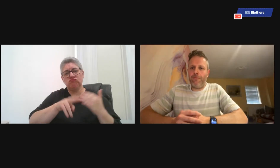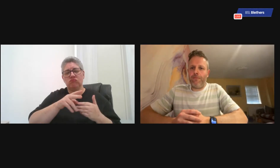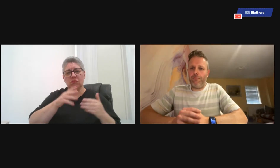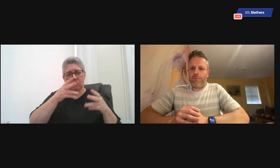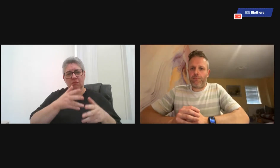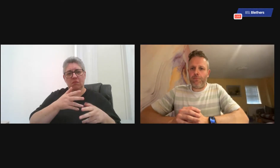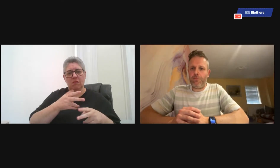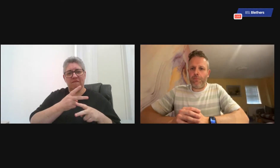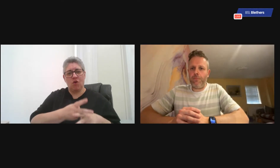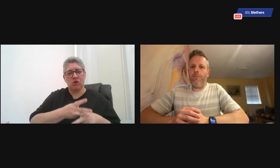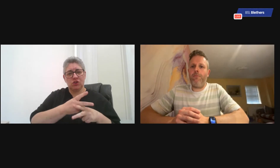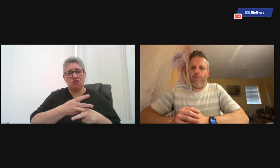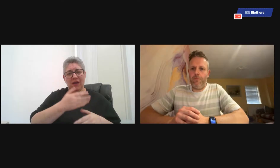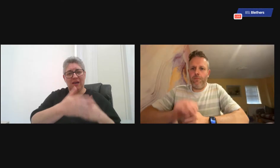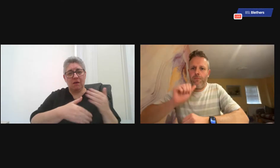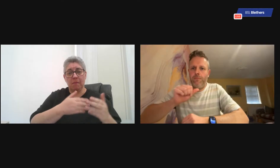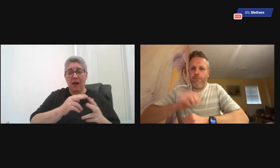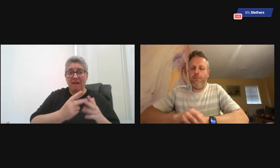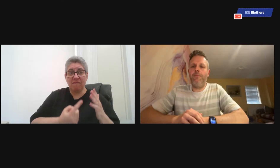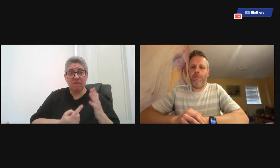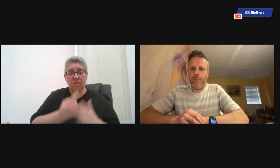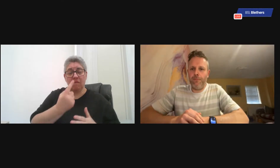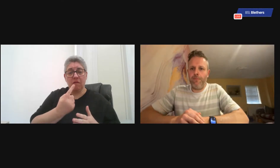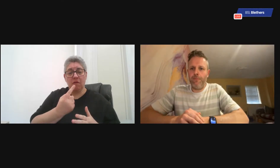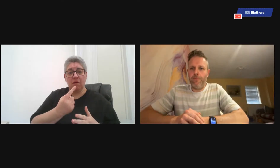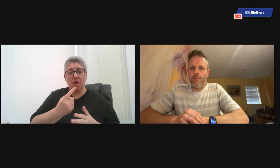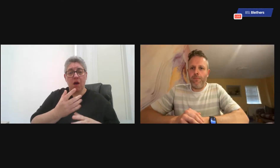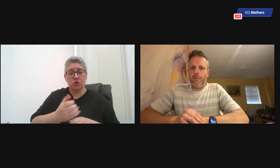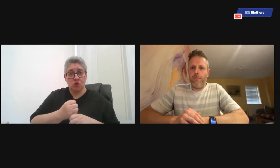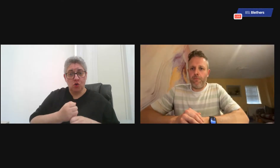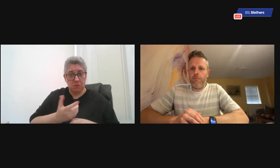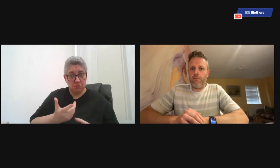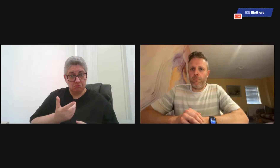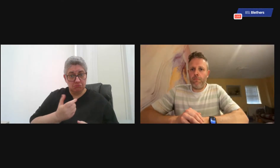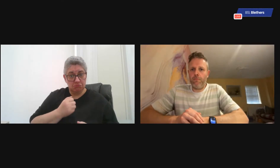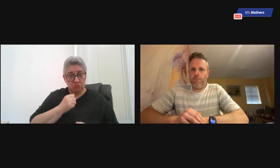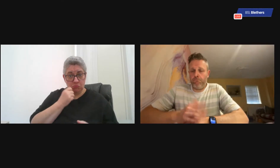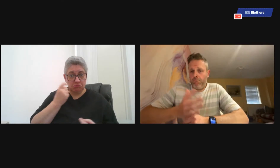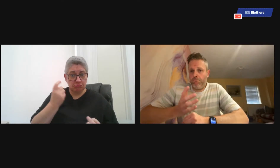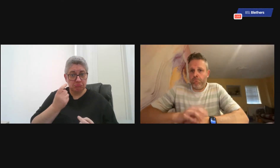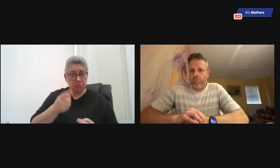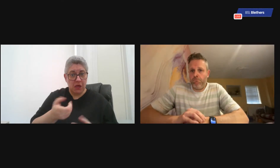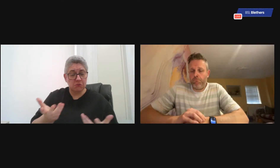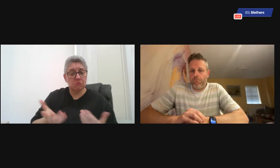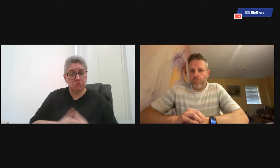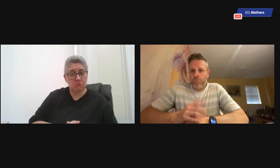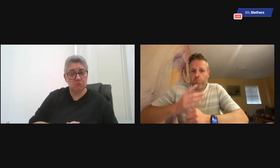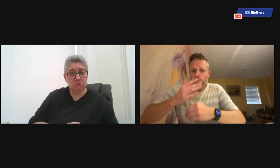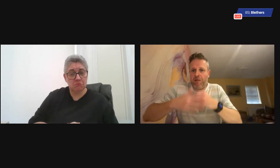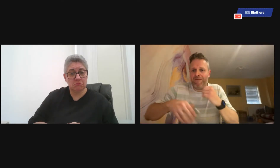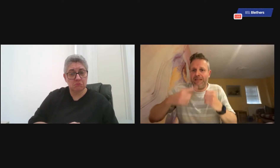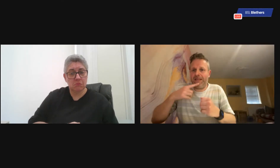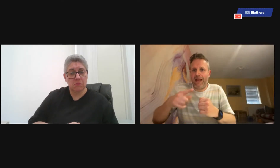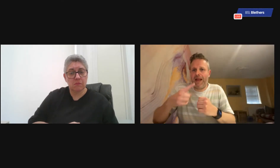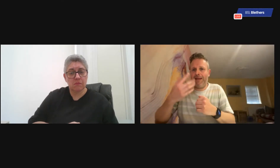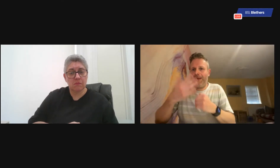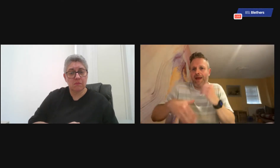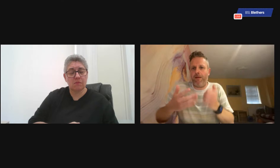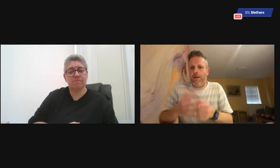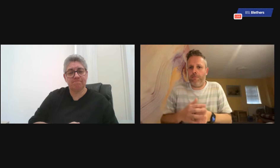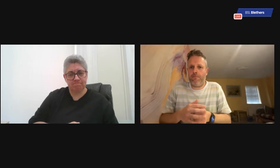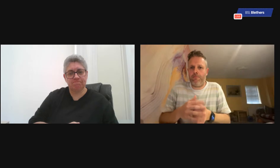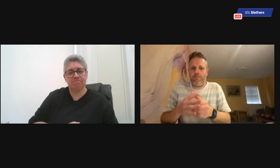Yeah, who knows what will happen in the future? So fostering seems to be your long-term vision for now, but you wouldn't rule